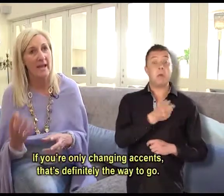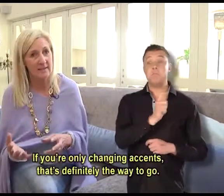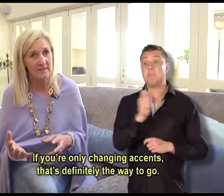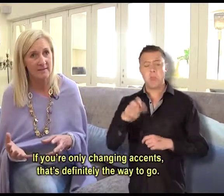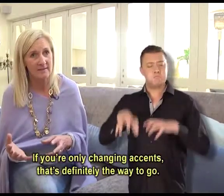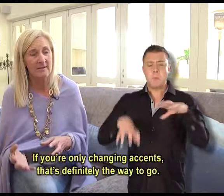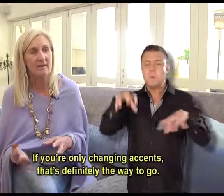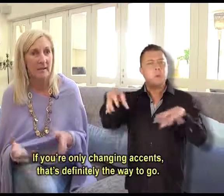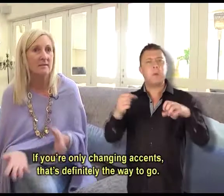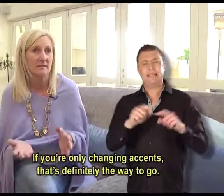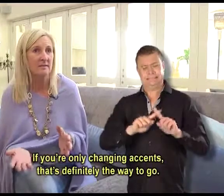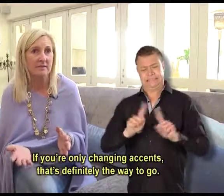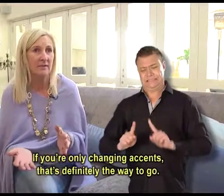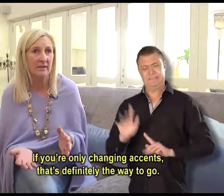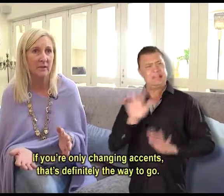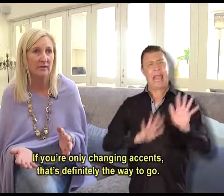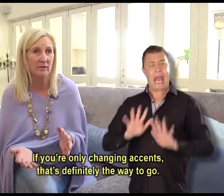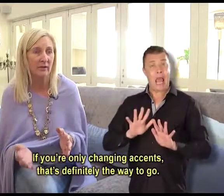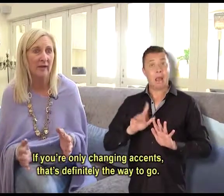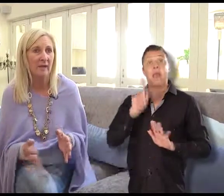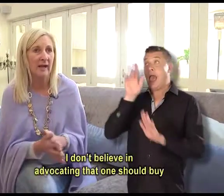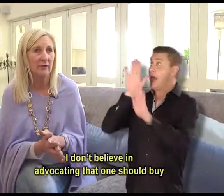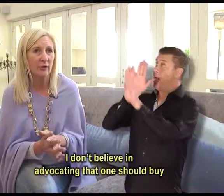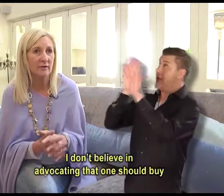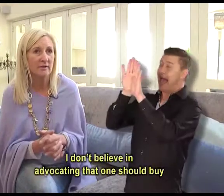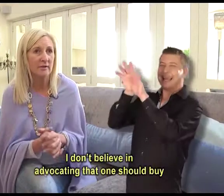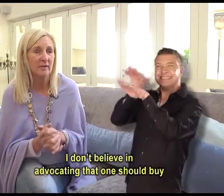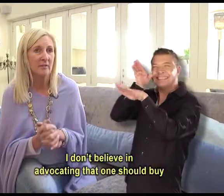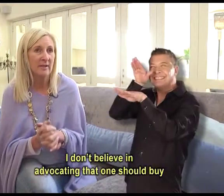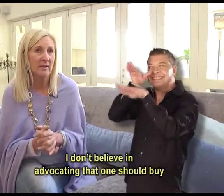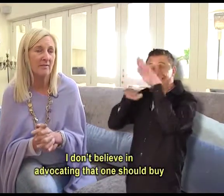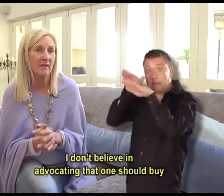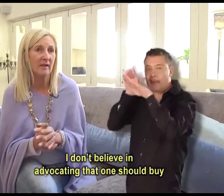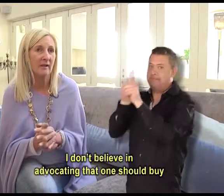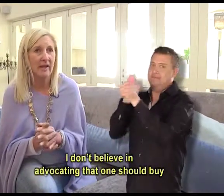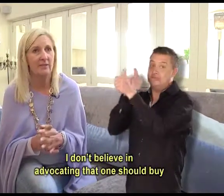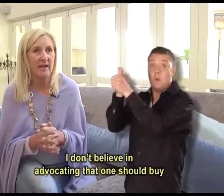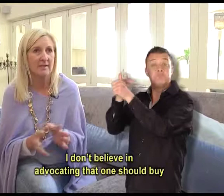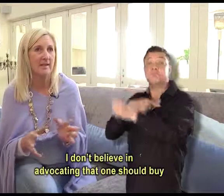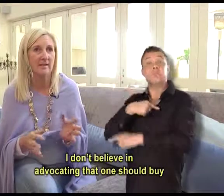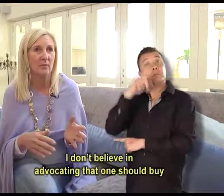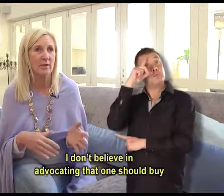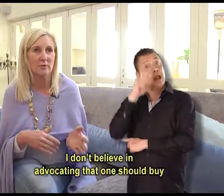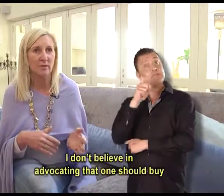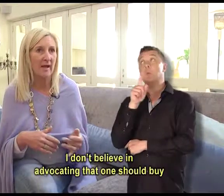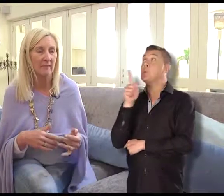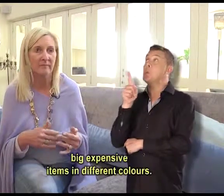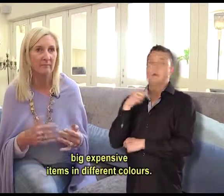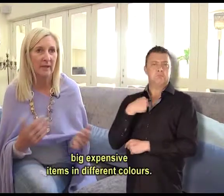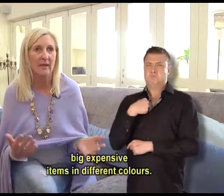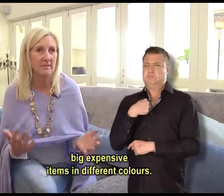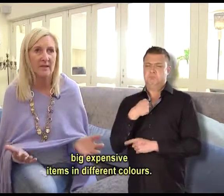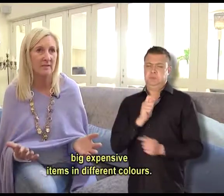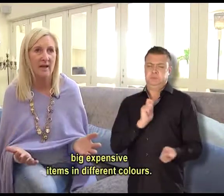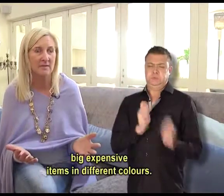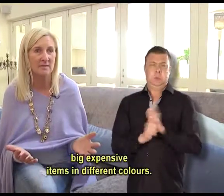changing accents, that's definitely the way to go. I don't believe in advocating that one should buy